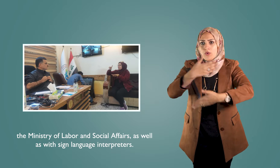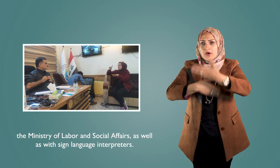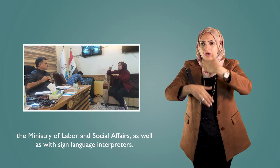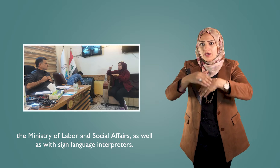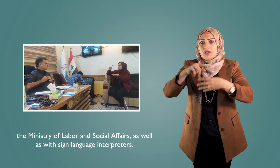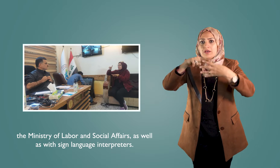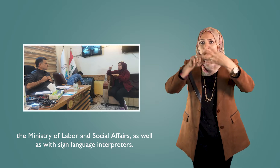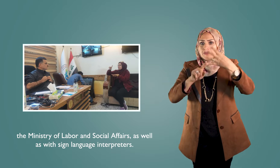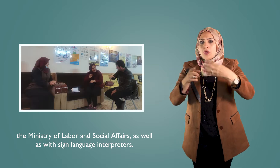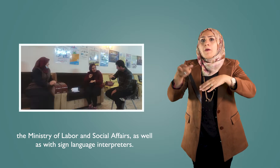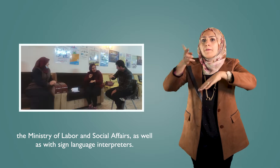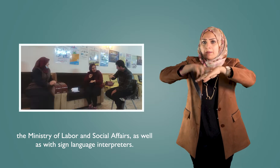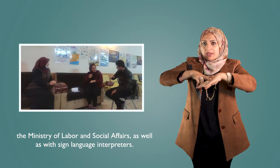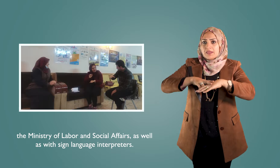language interpreters.